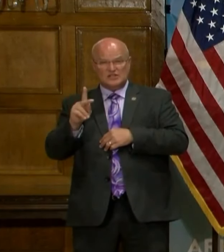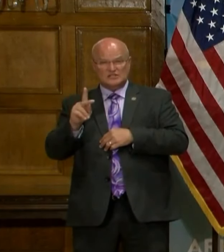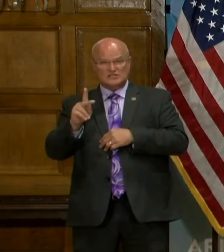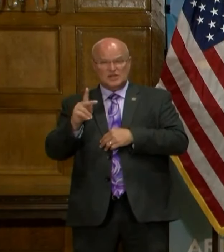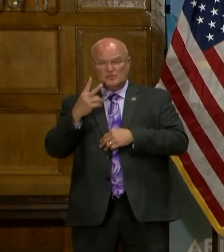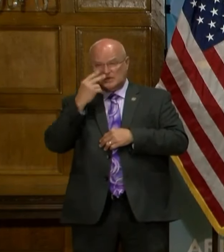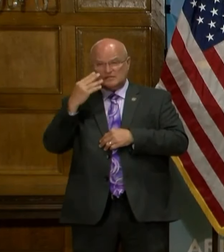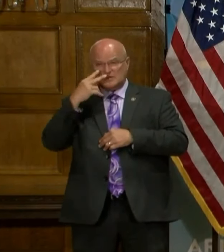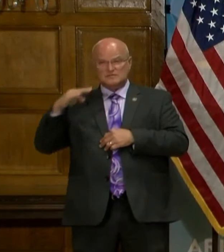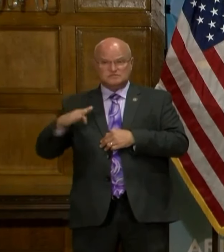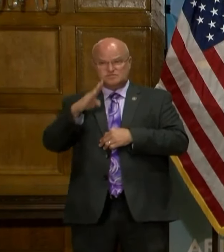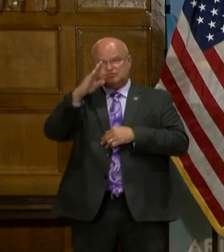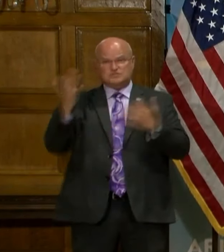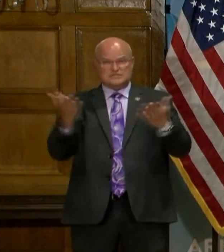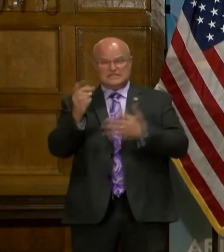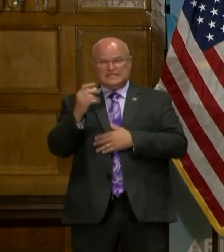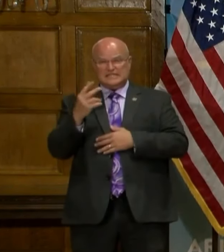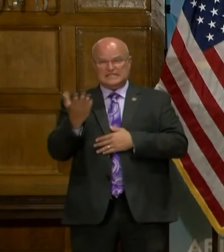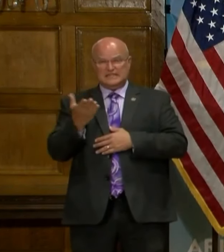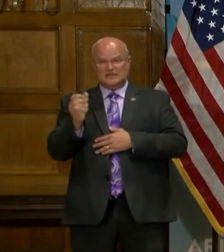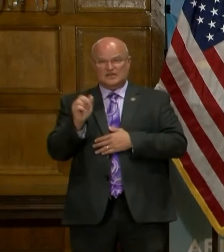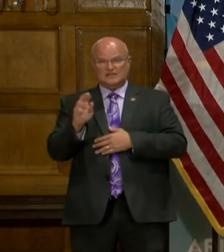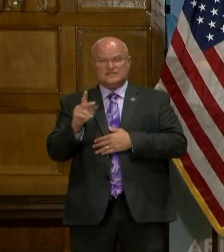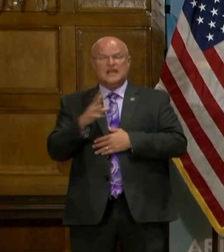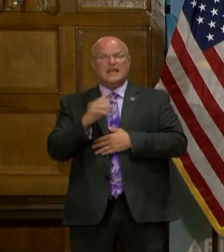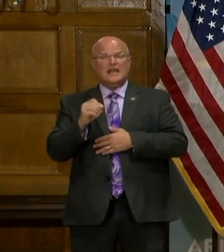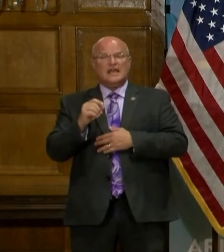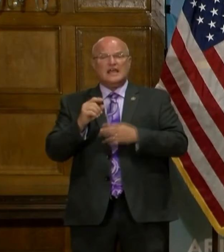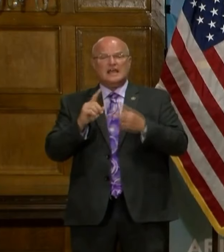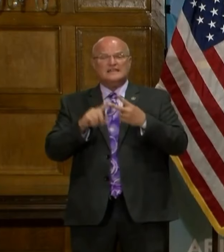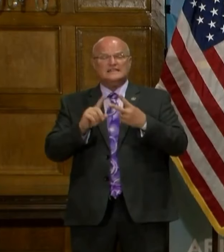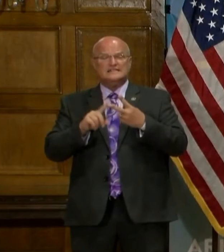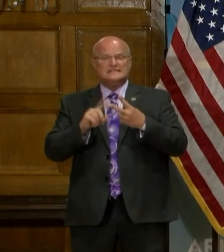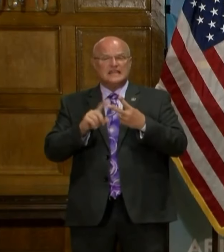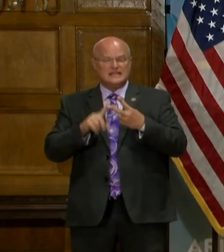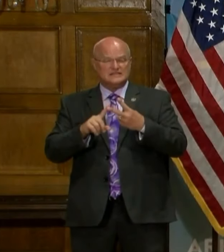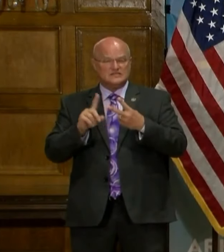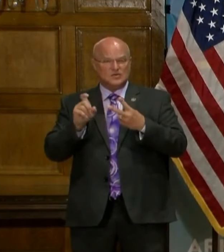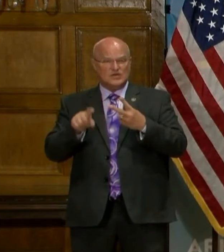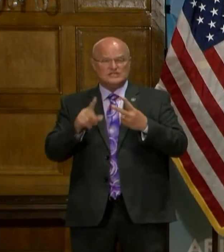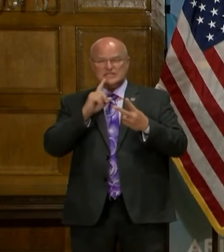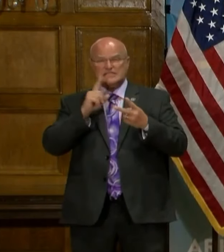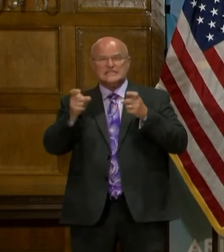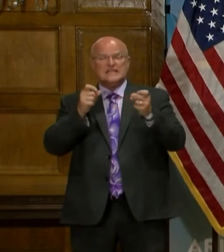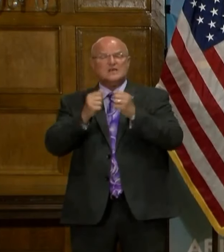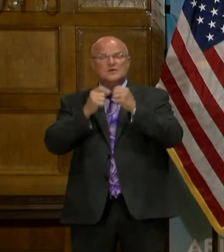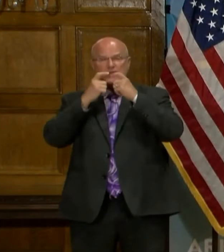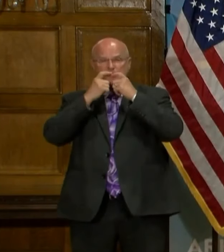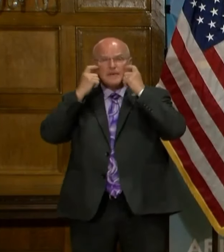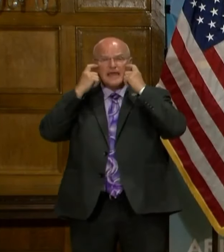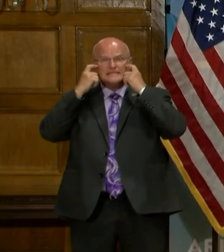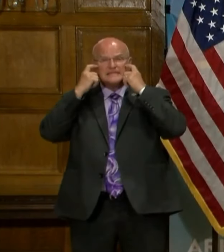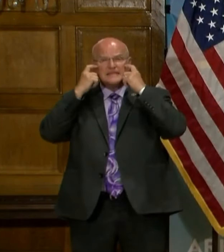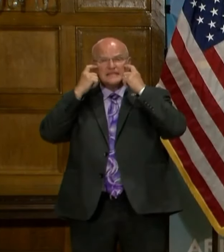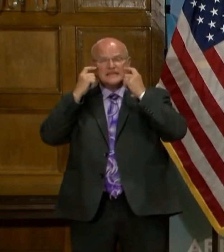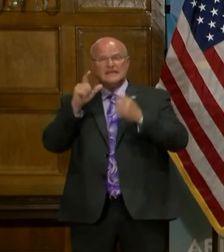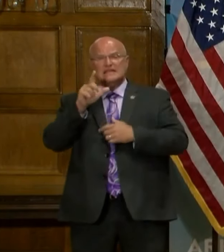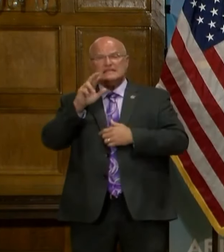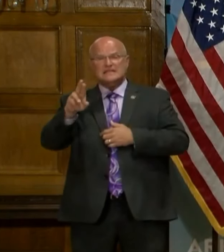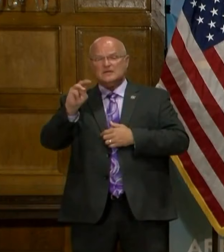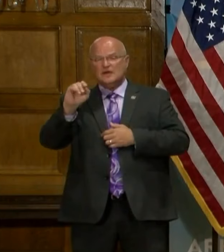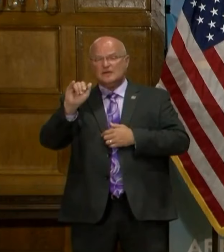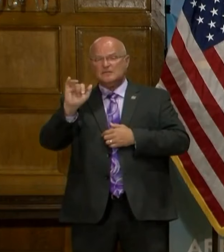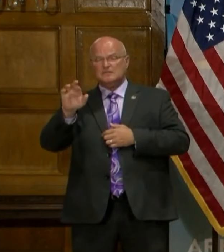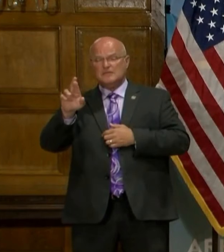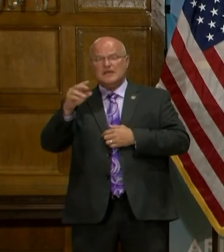the spikes we're seeing here? And the second question I had for you was dealing with masking. Little Rock's mayor